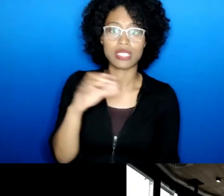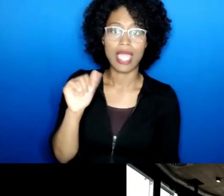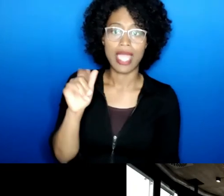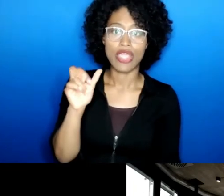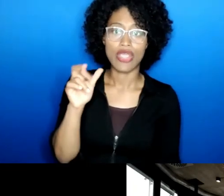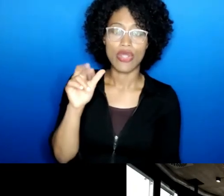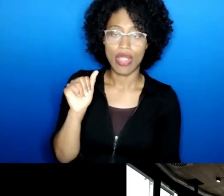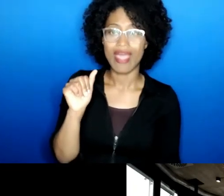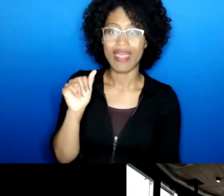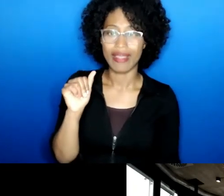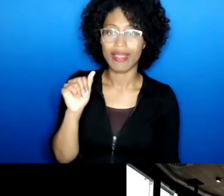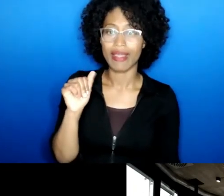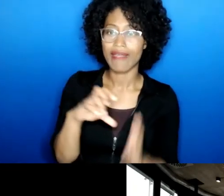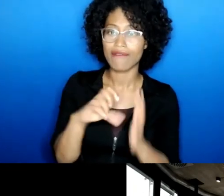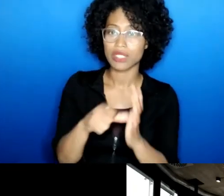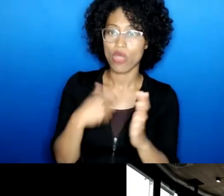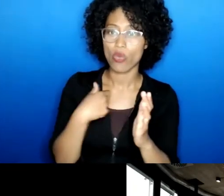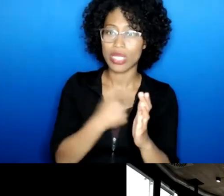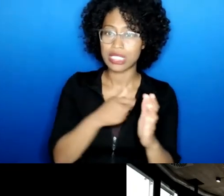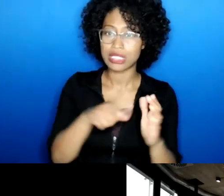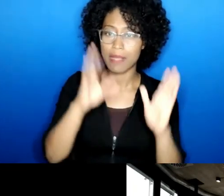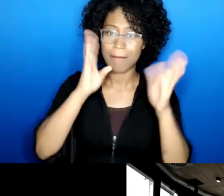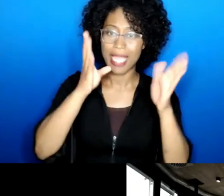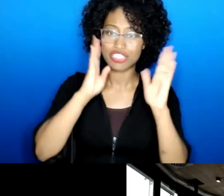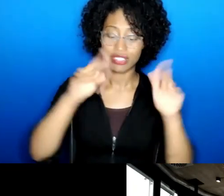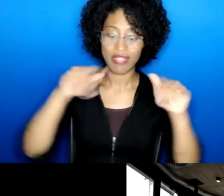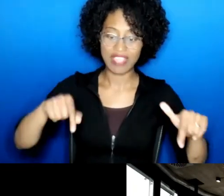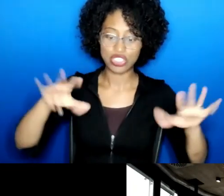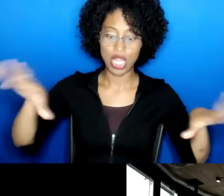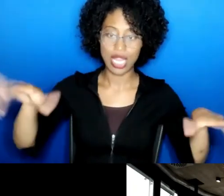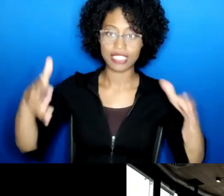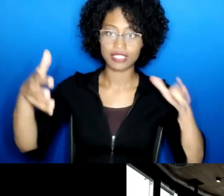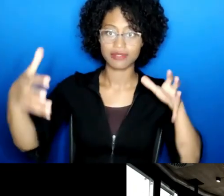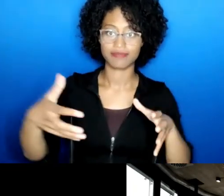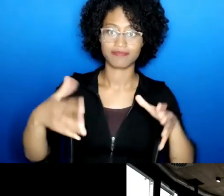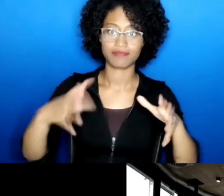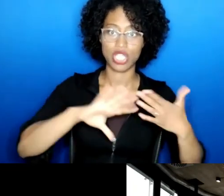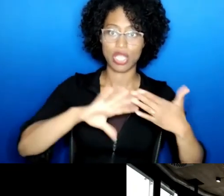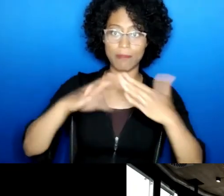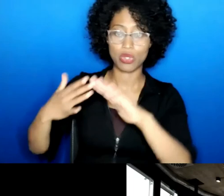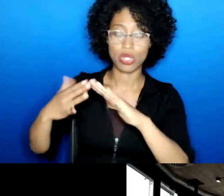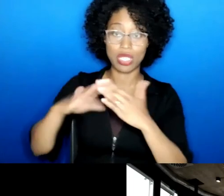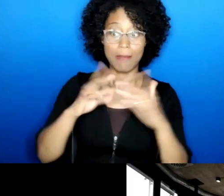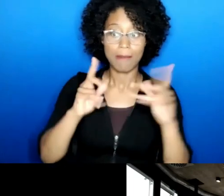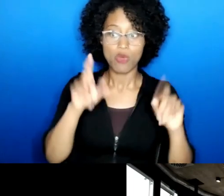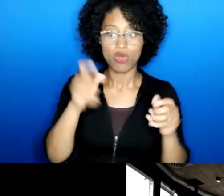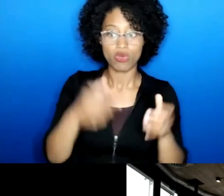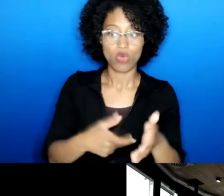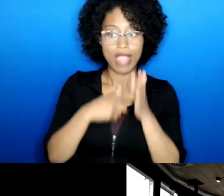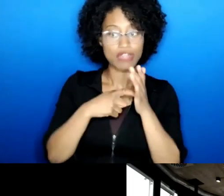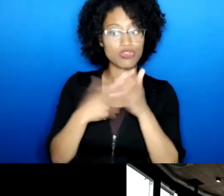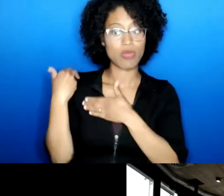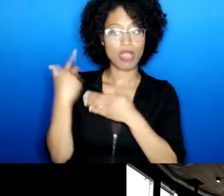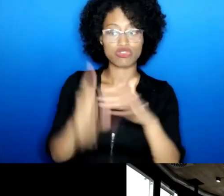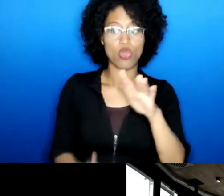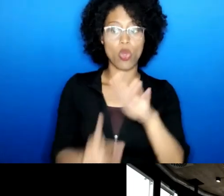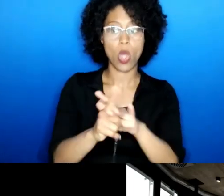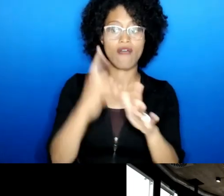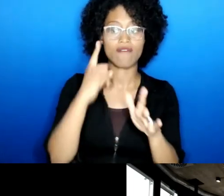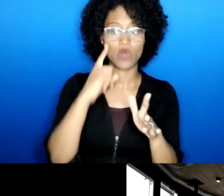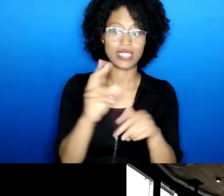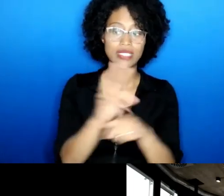pay attention to as a collective community so that people would show up to sessions